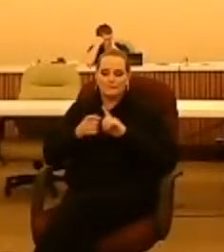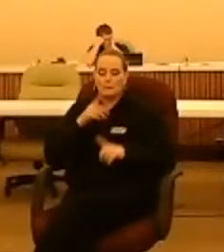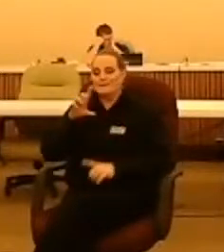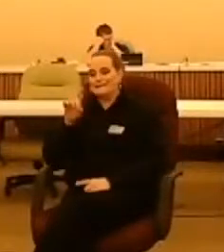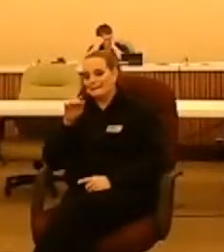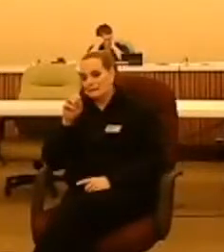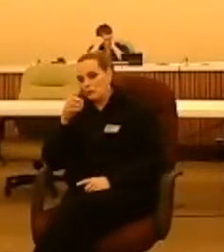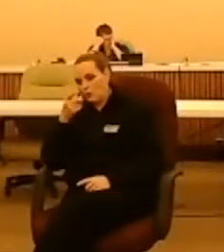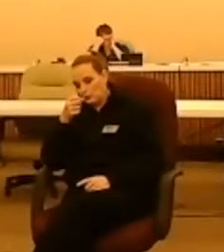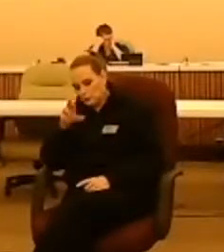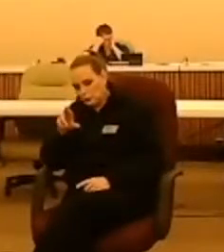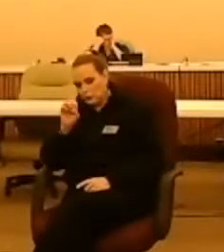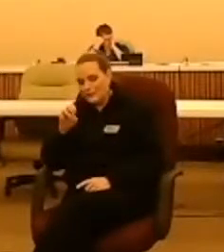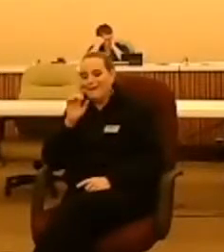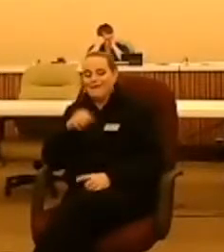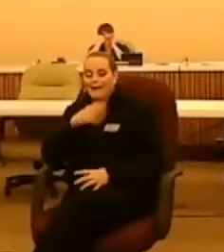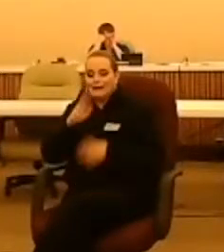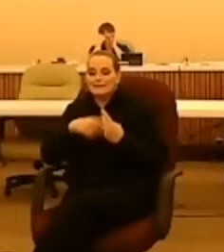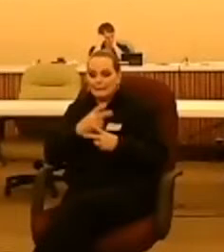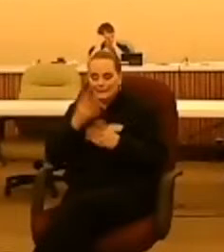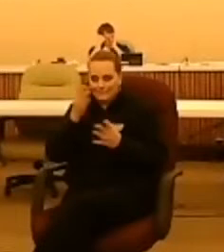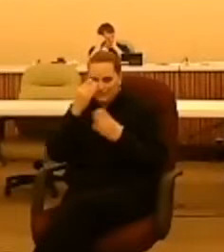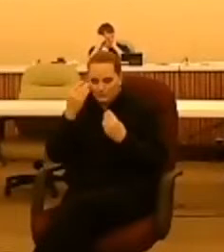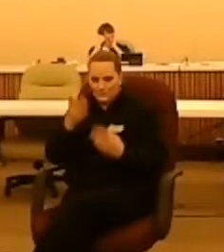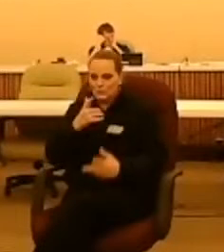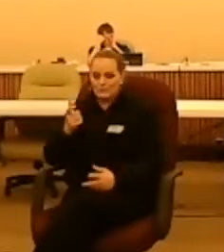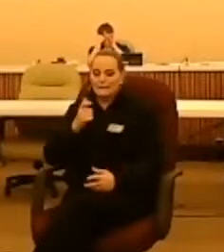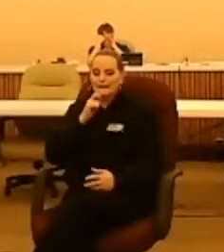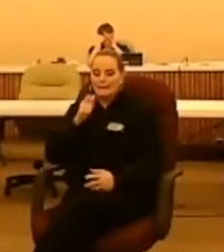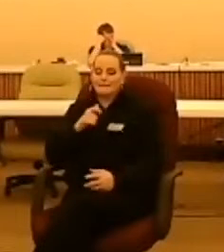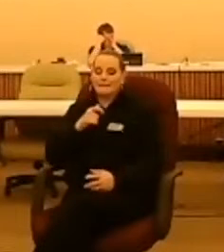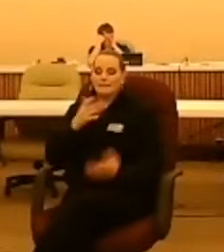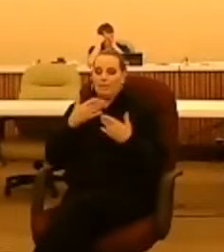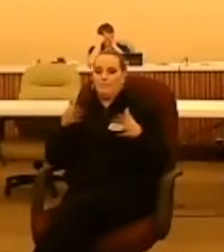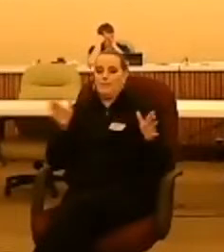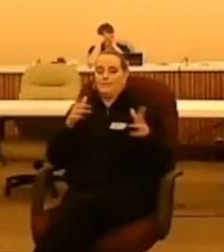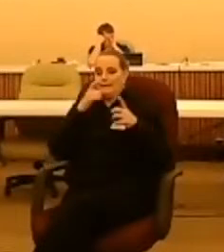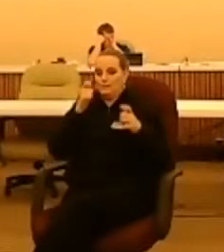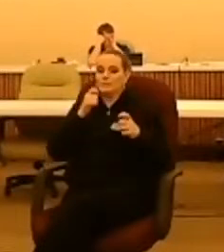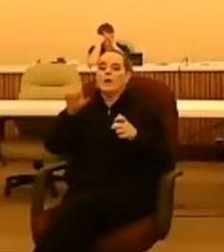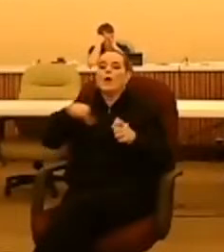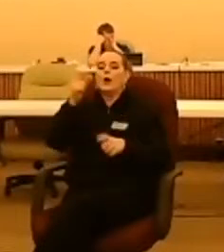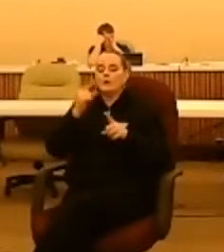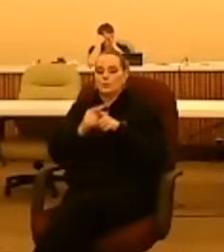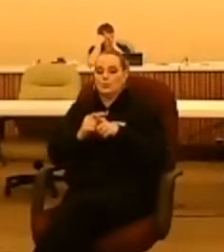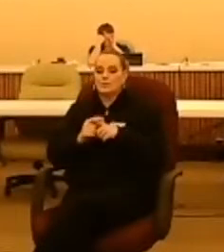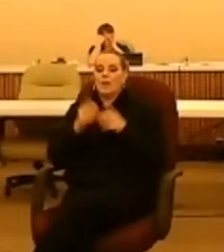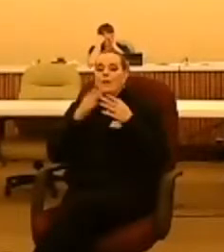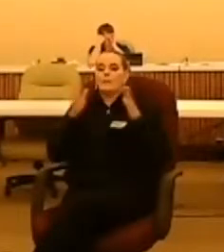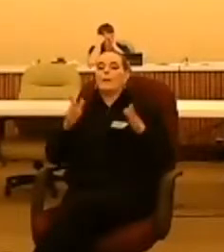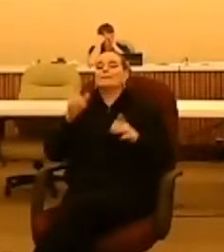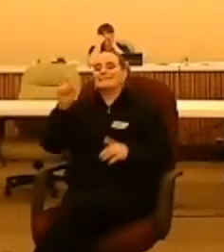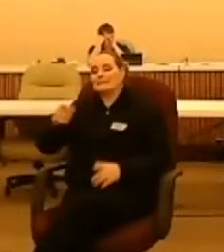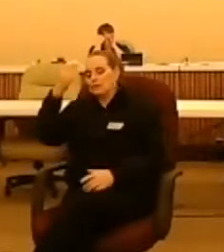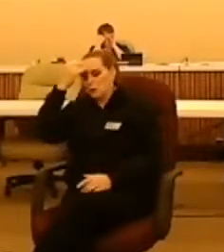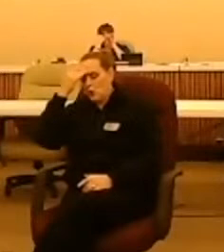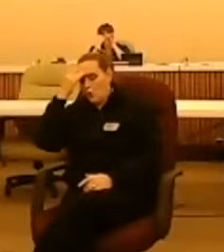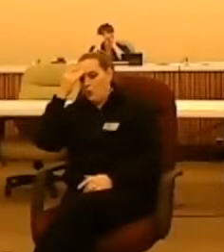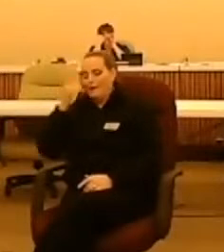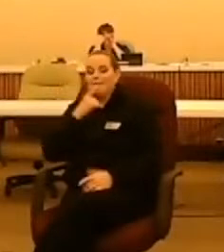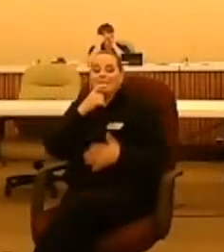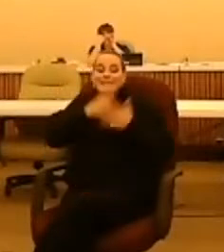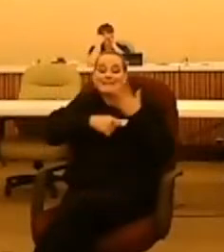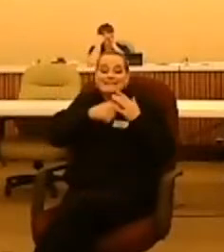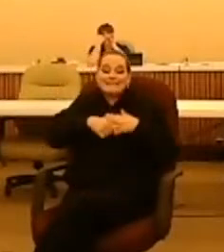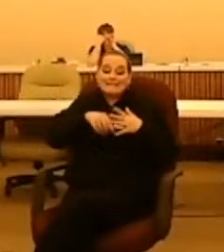disclosure because that kind of information is in the public interest to be known. In other words, the public should know that it's taxpayer